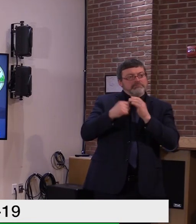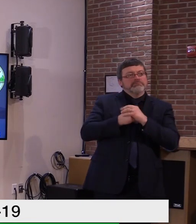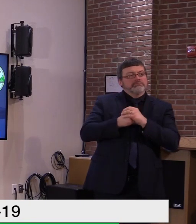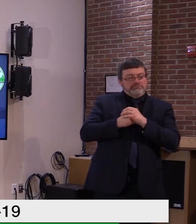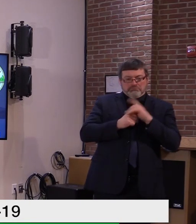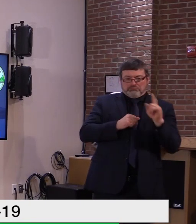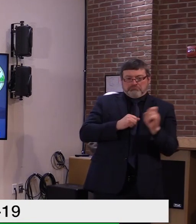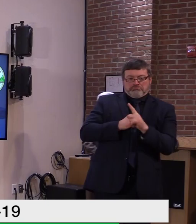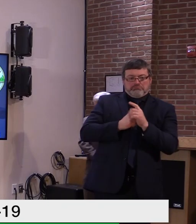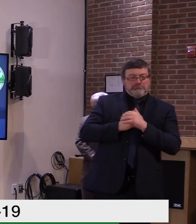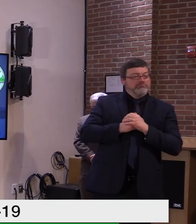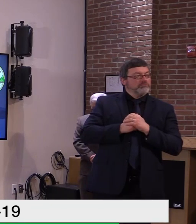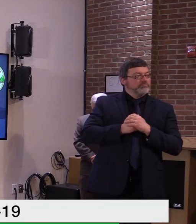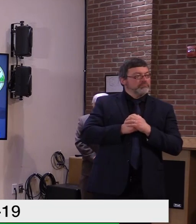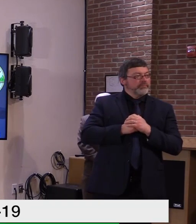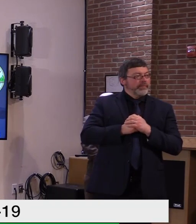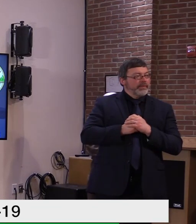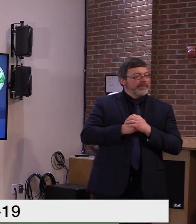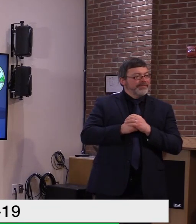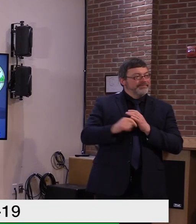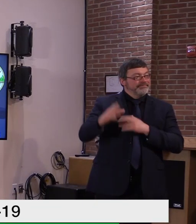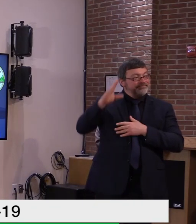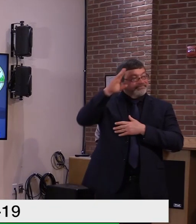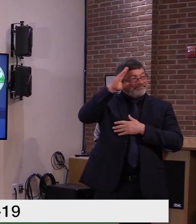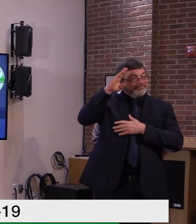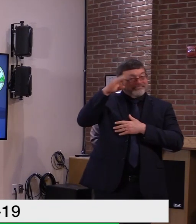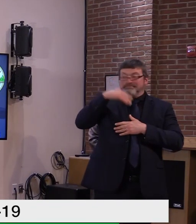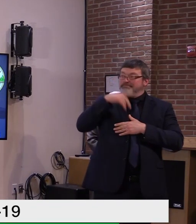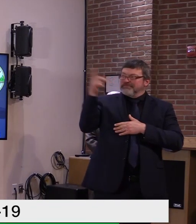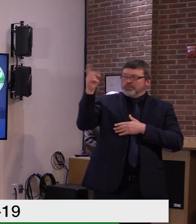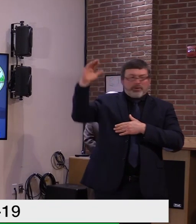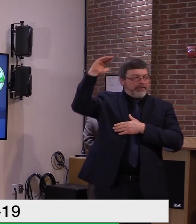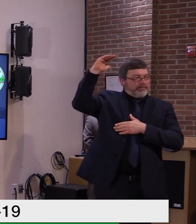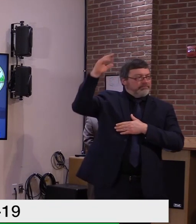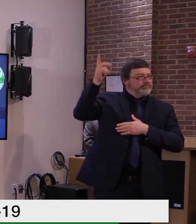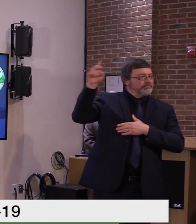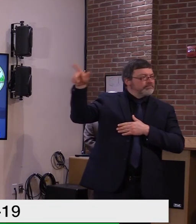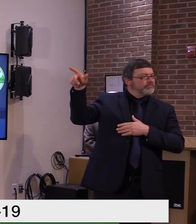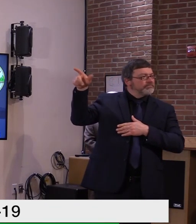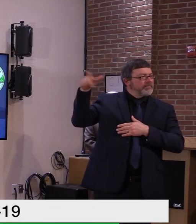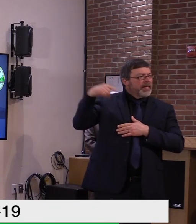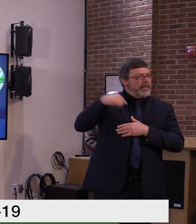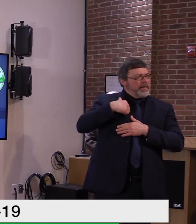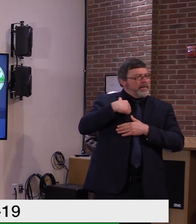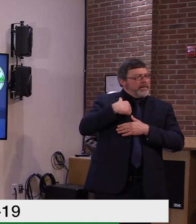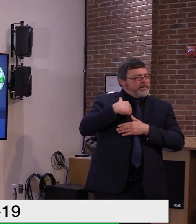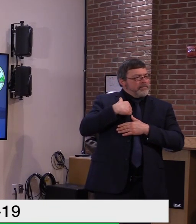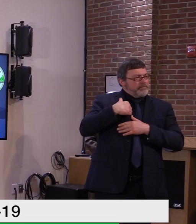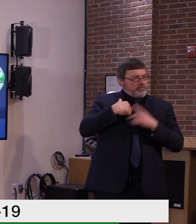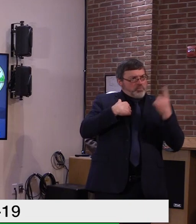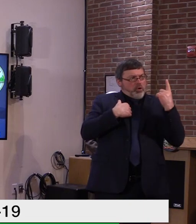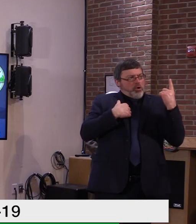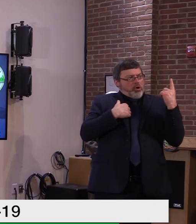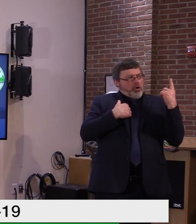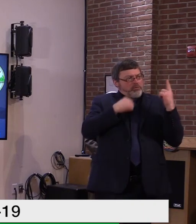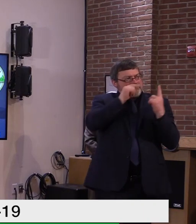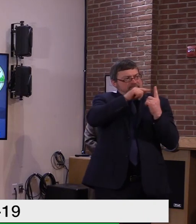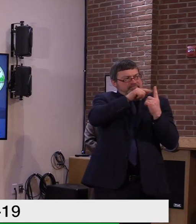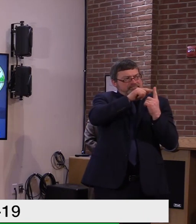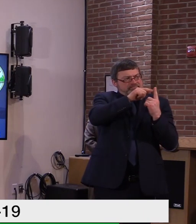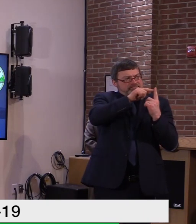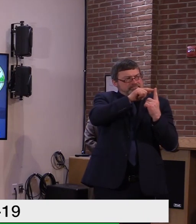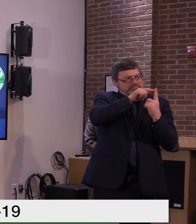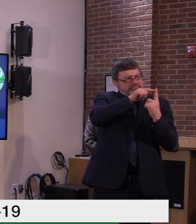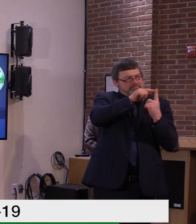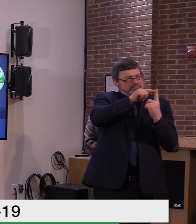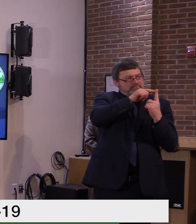Hi, Dr. Levine. A reader who's over 70, but not a 1A or a 1B otherwise, got a notice from his pharmacy